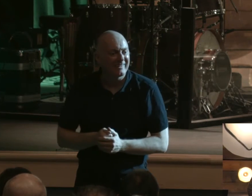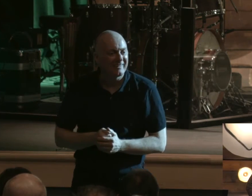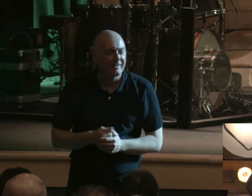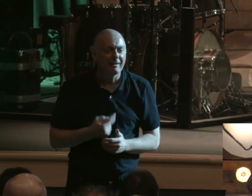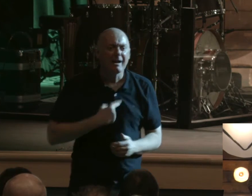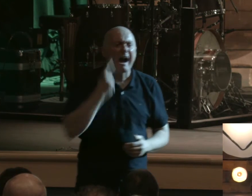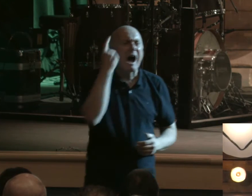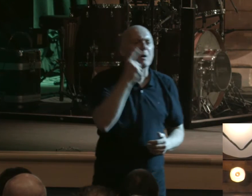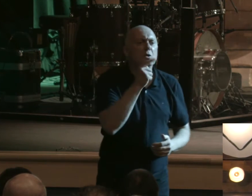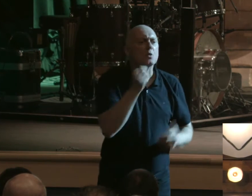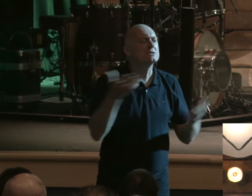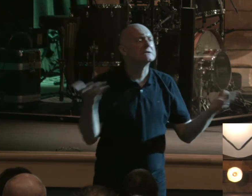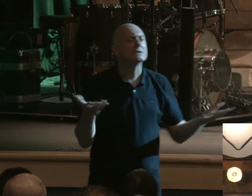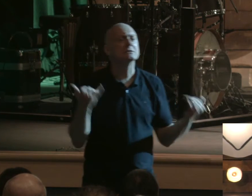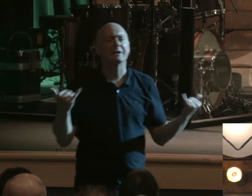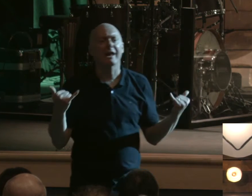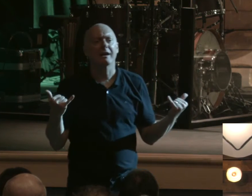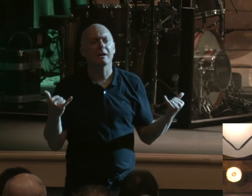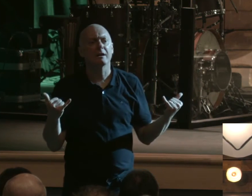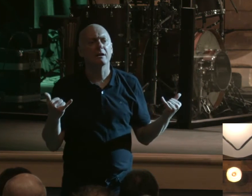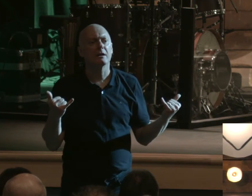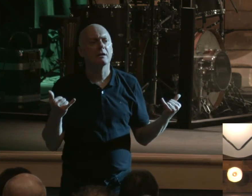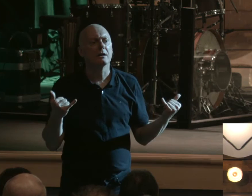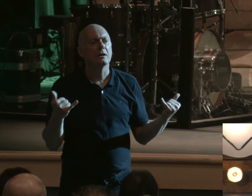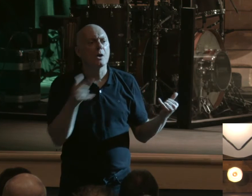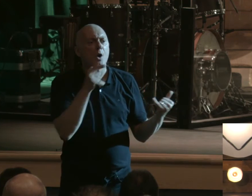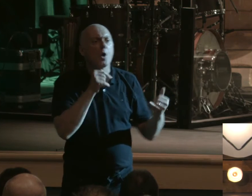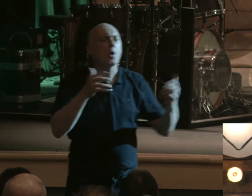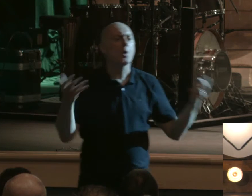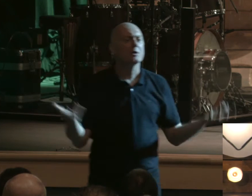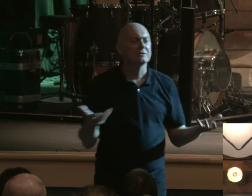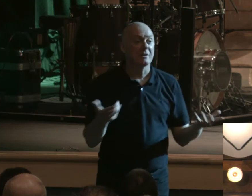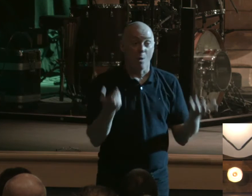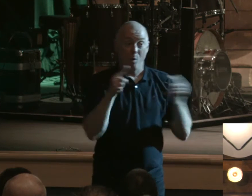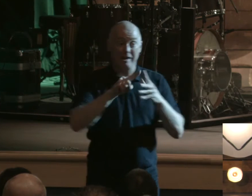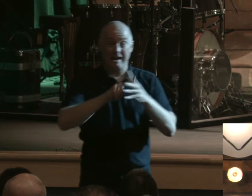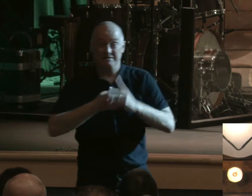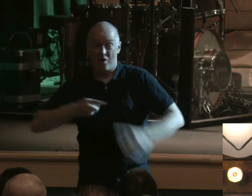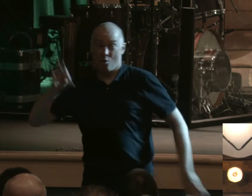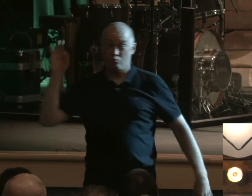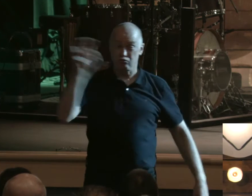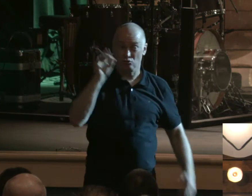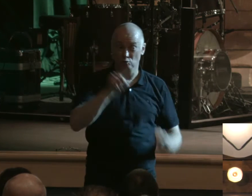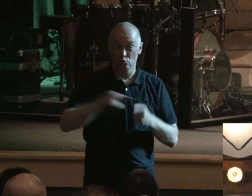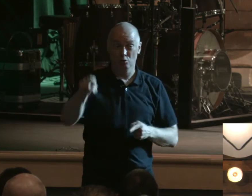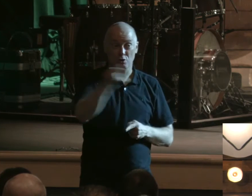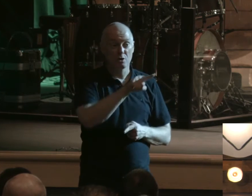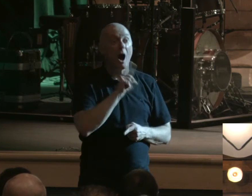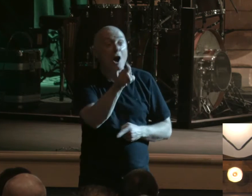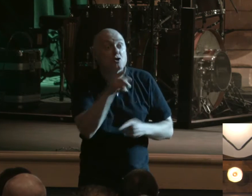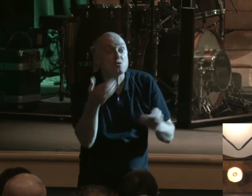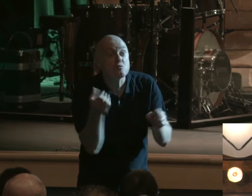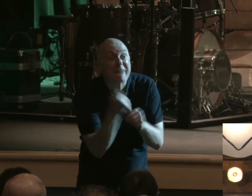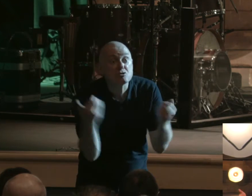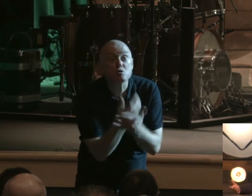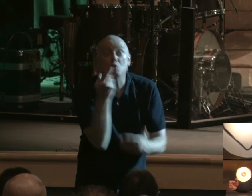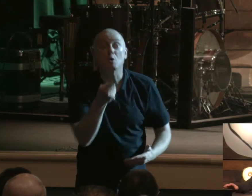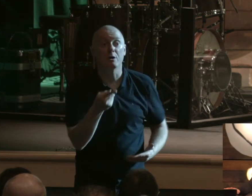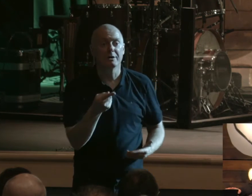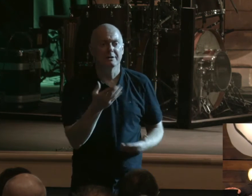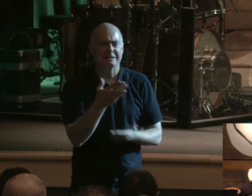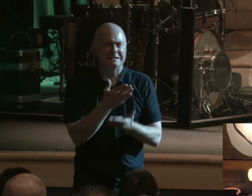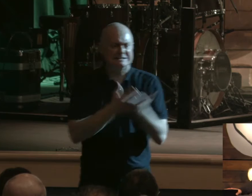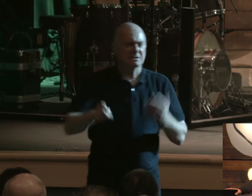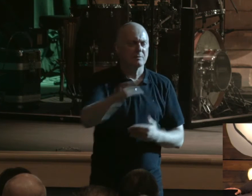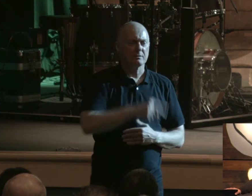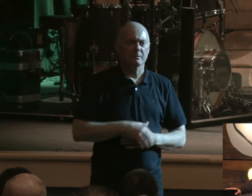And I wonder who's here today. Where since this message started and the question has been asked, are you made new? And